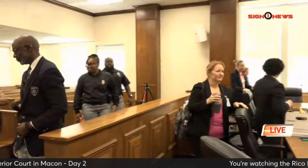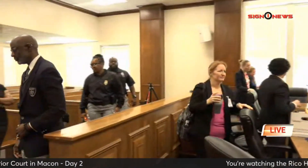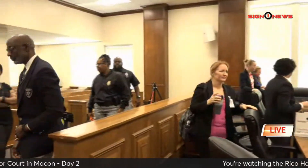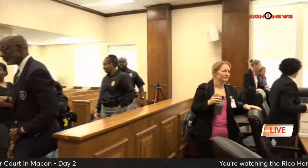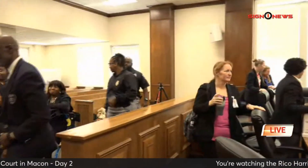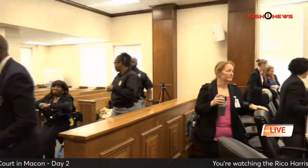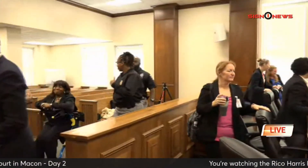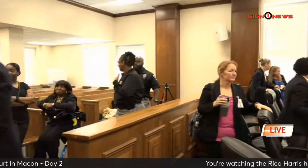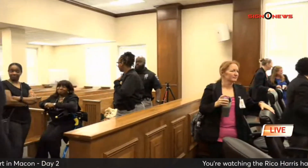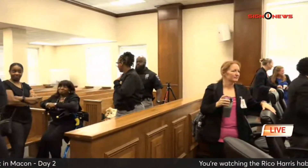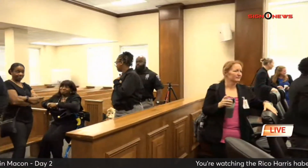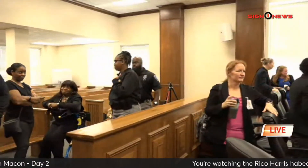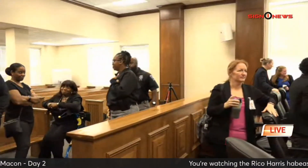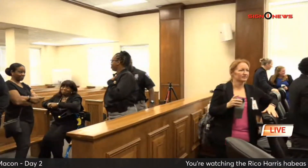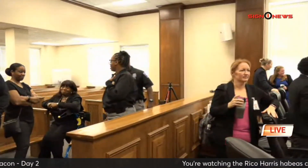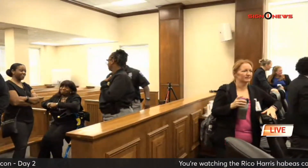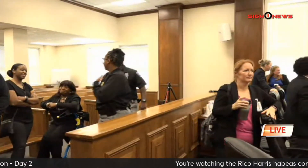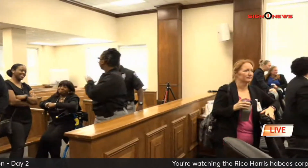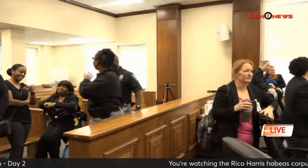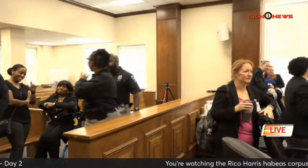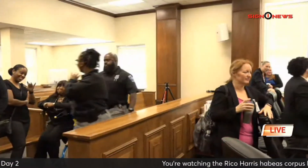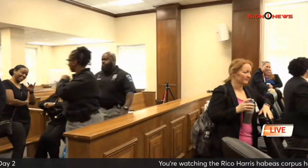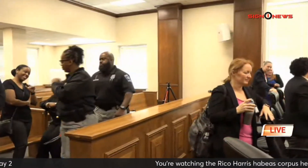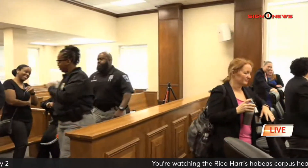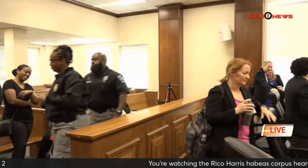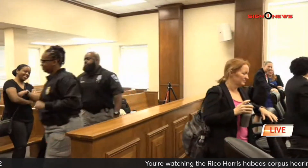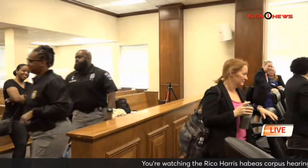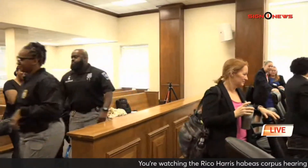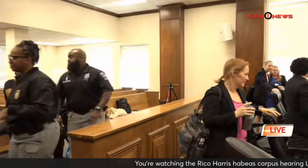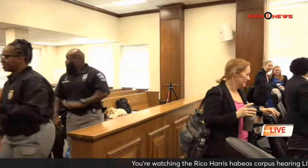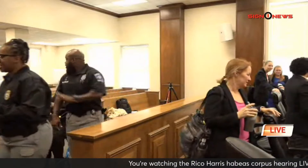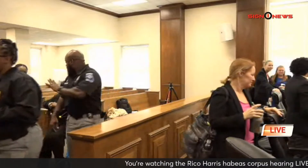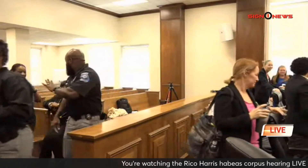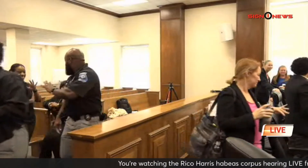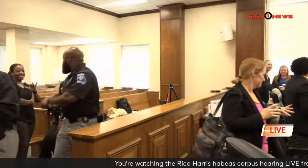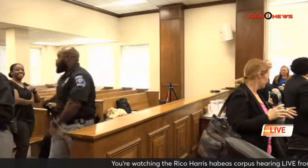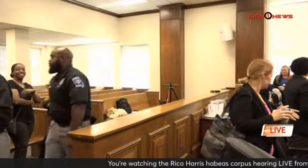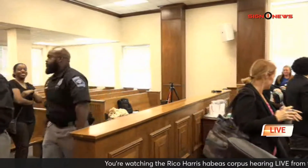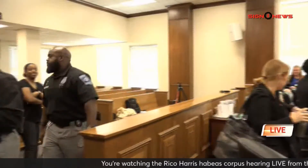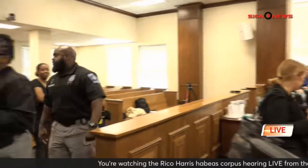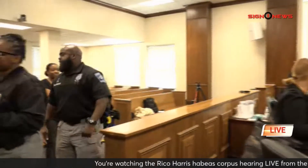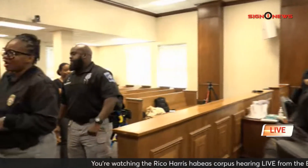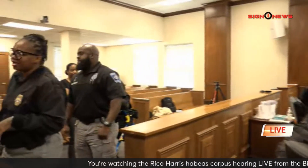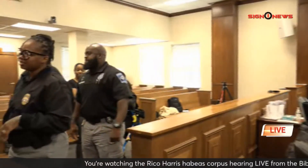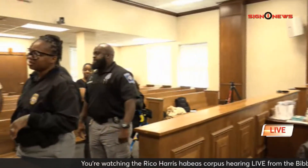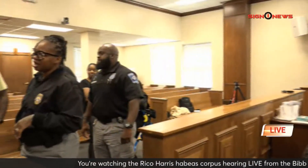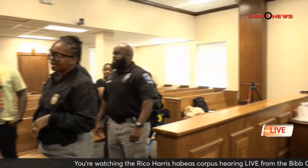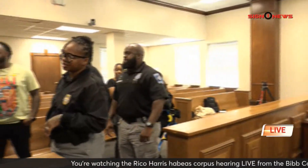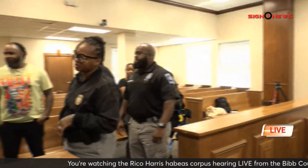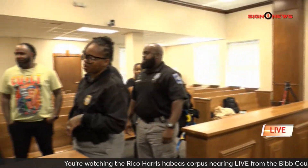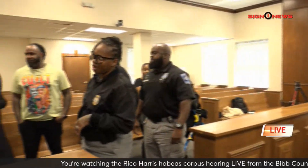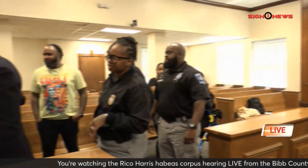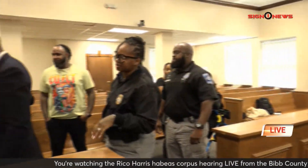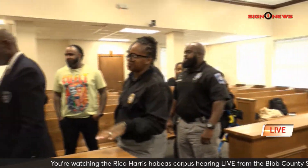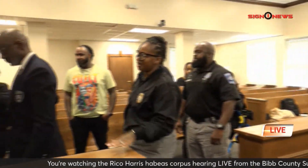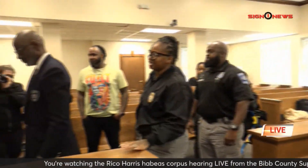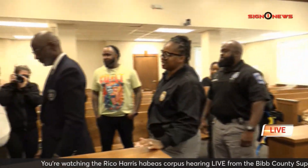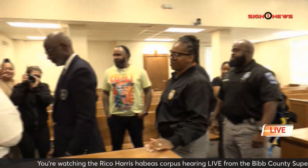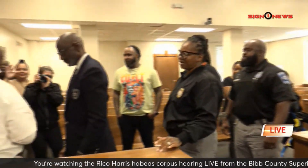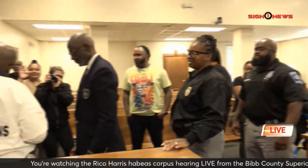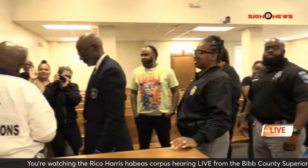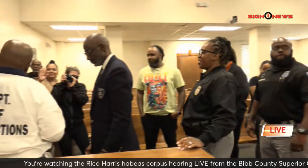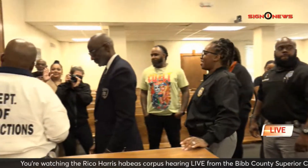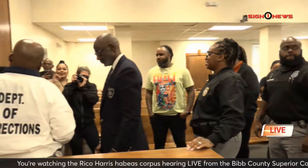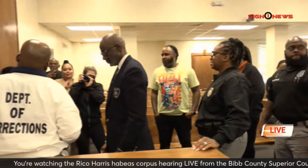Yeah, you too. Where is that for you? Maryland. Okay, that's back. Yeah.